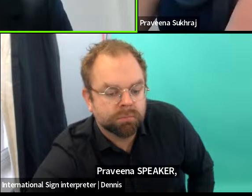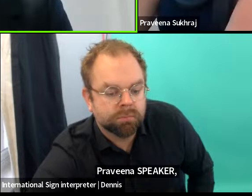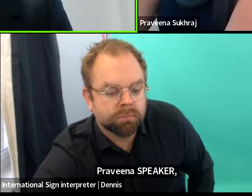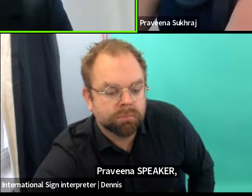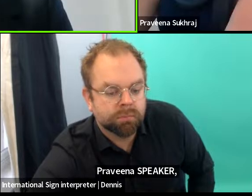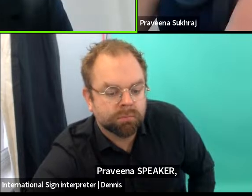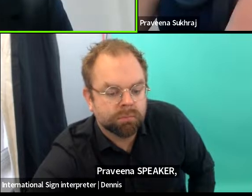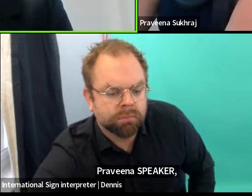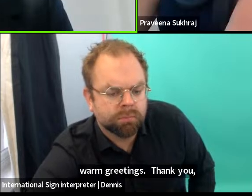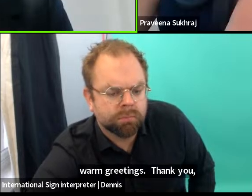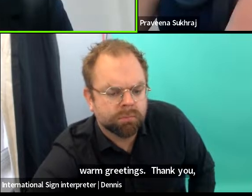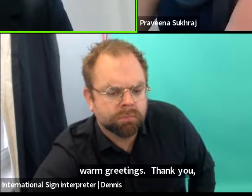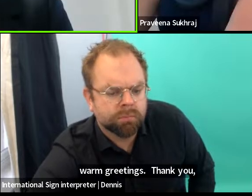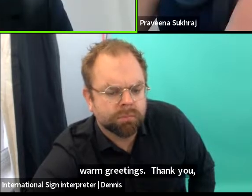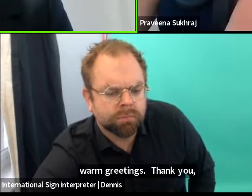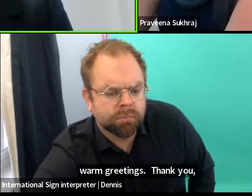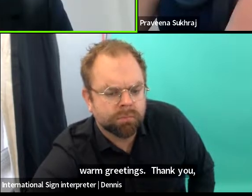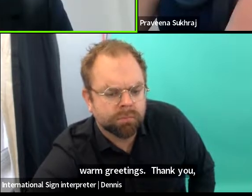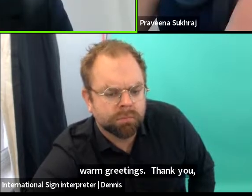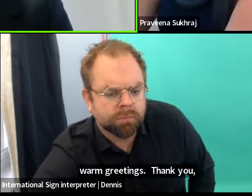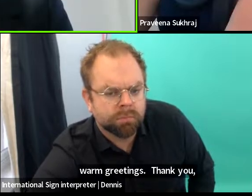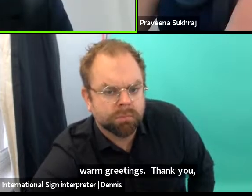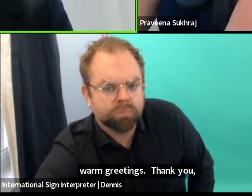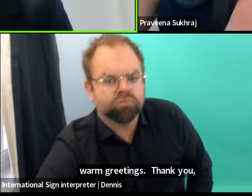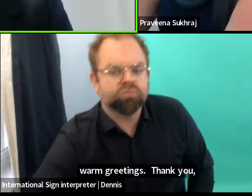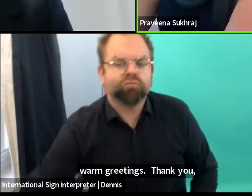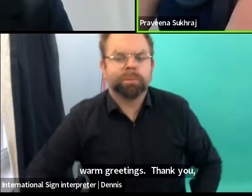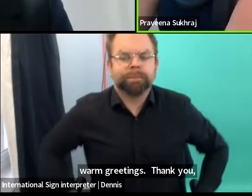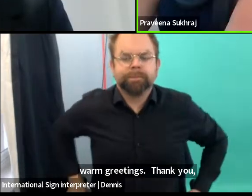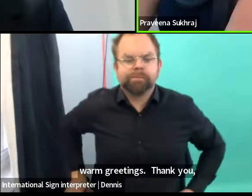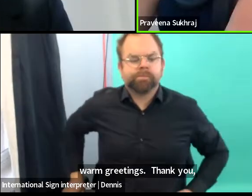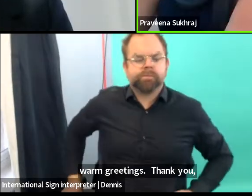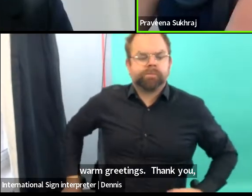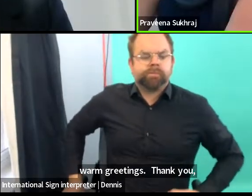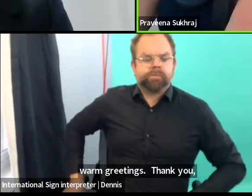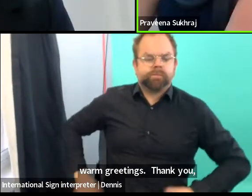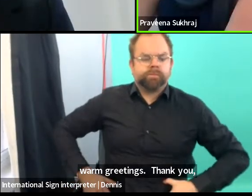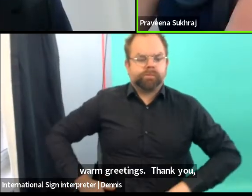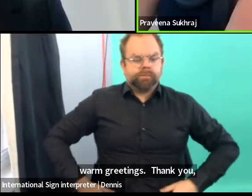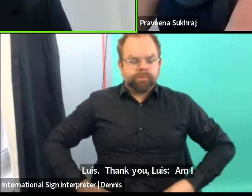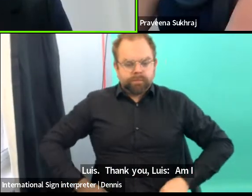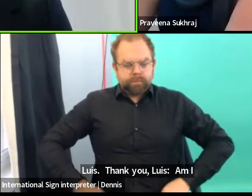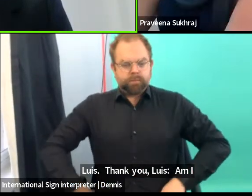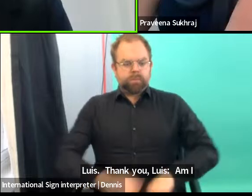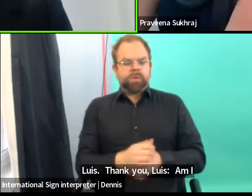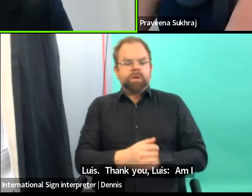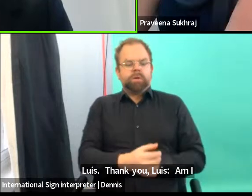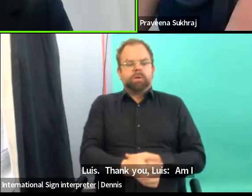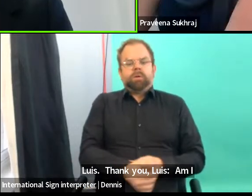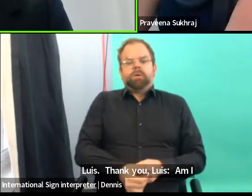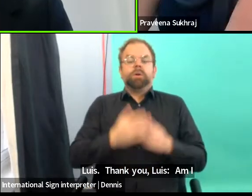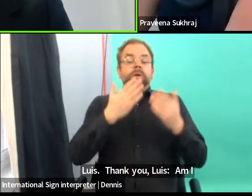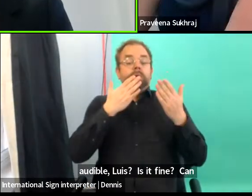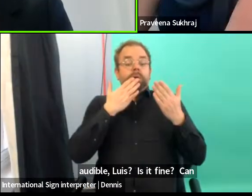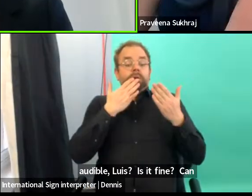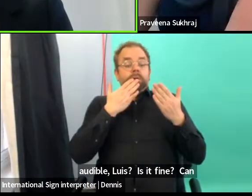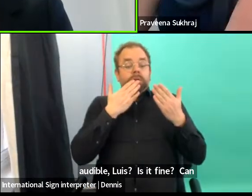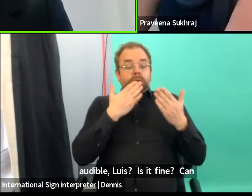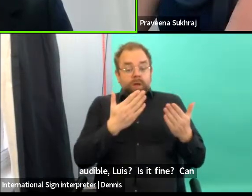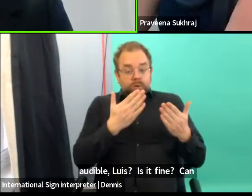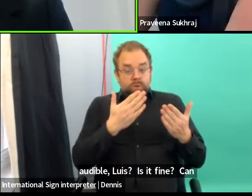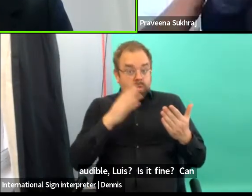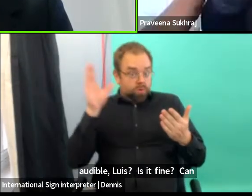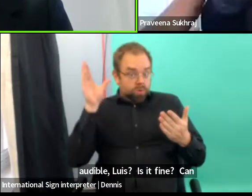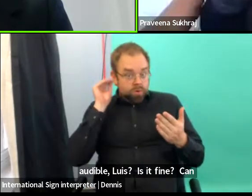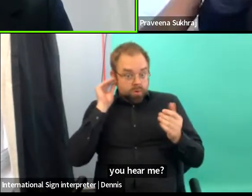Thank you, Louise. Am I audible, Louise? Is it fine? Can you hear me? I hear you, yes. Okay, great. Thank